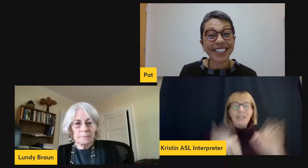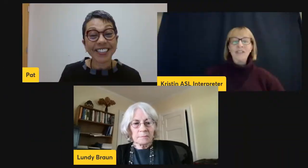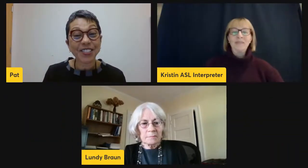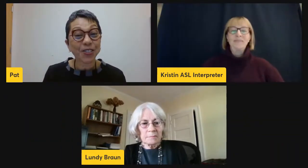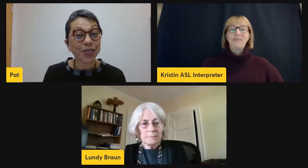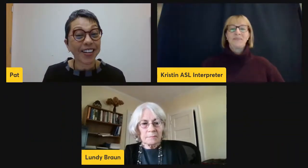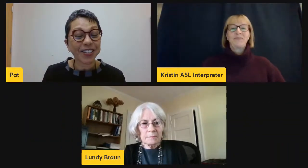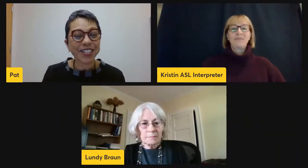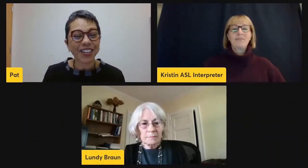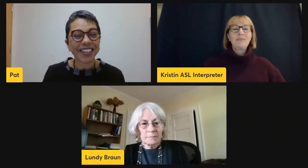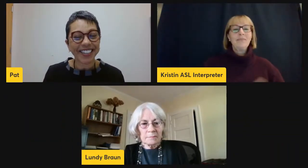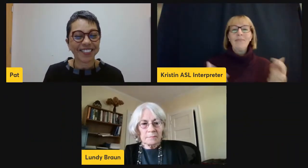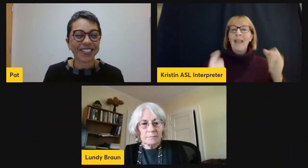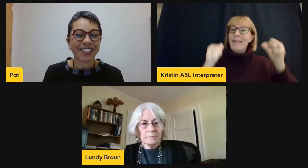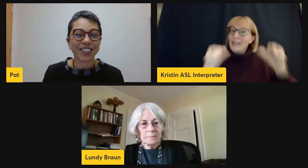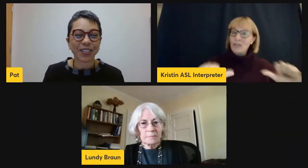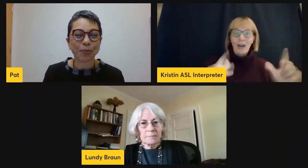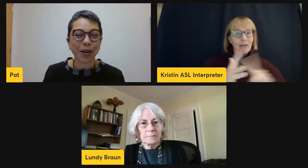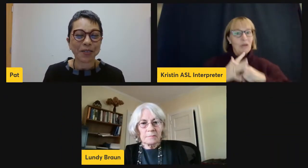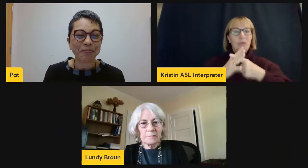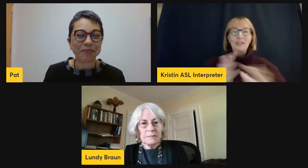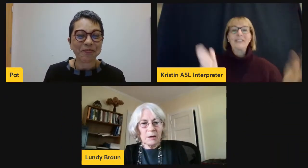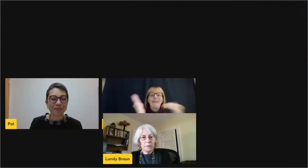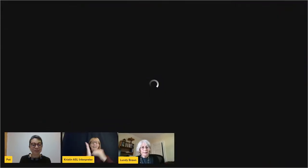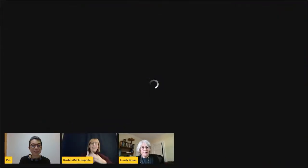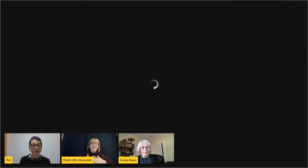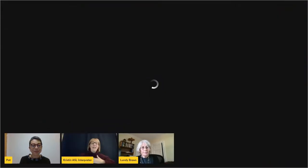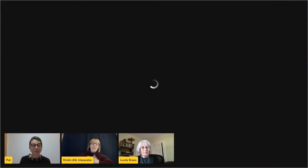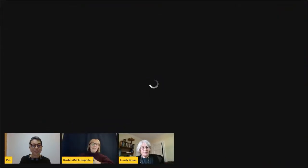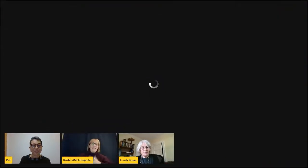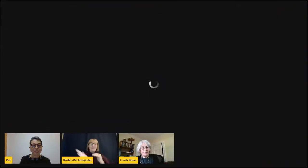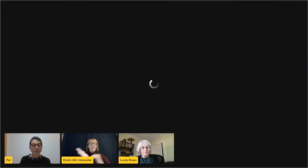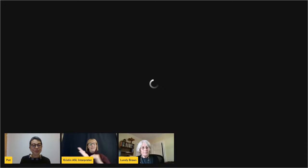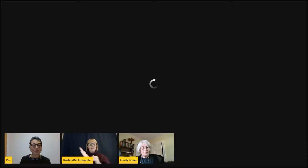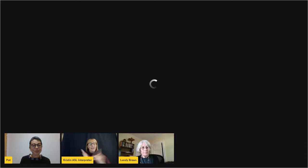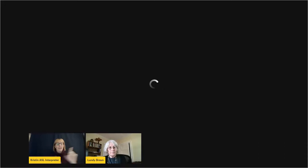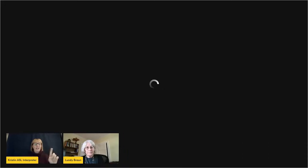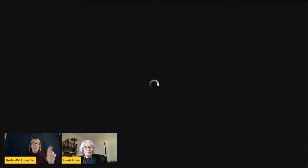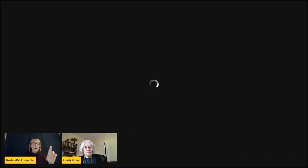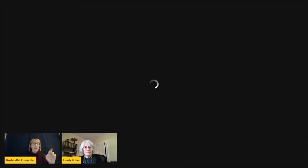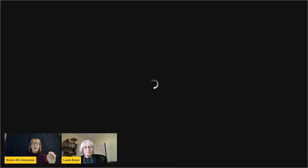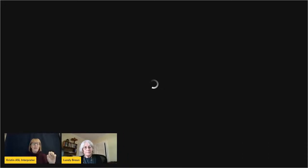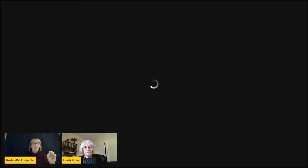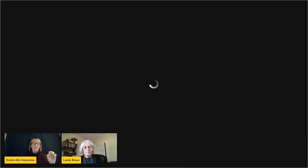Okay, let's try and start again, Dr. Braun. Okay.